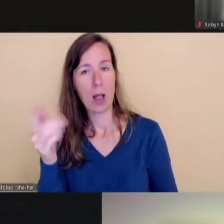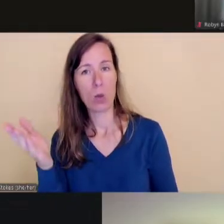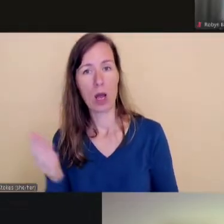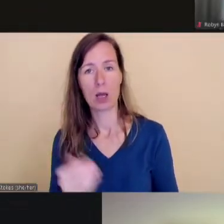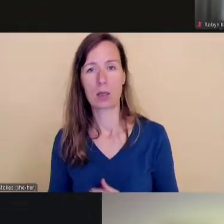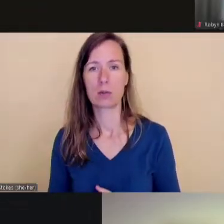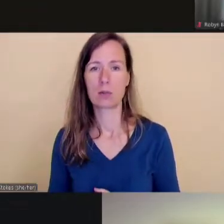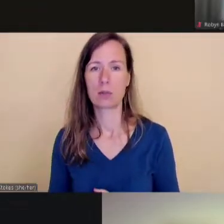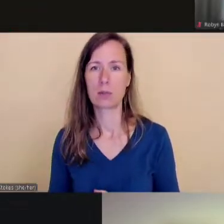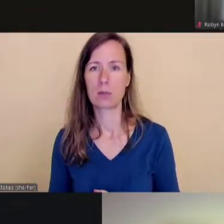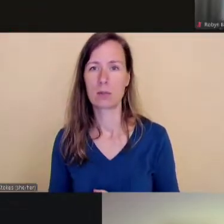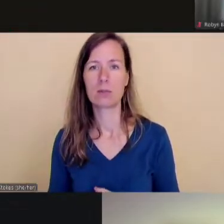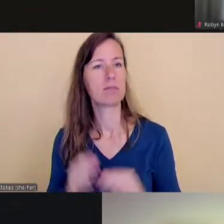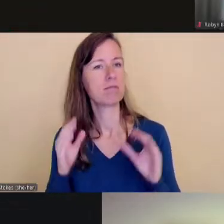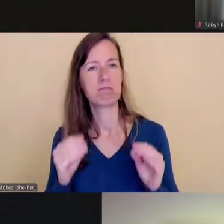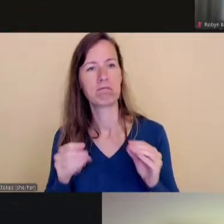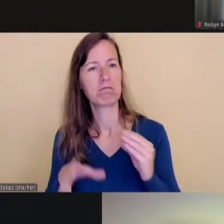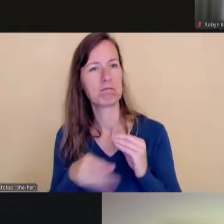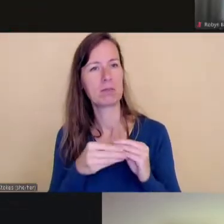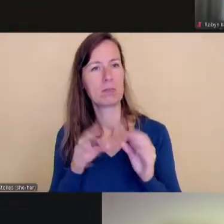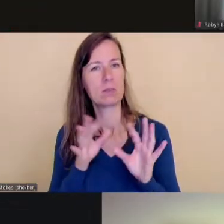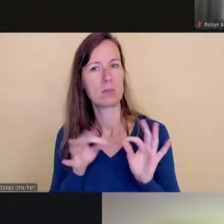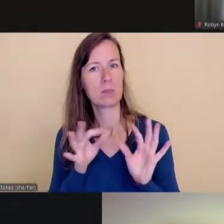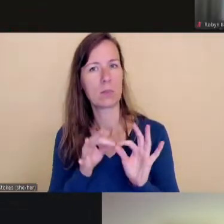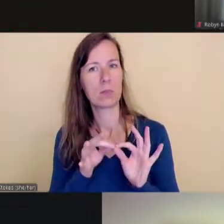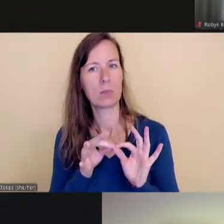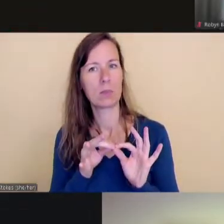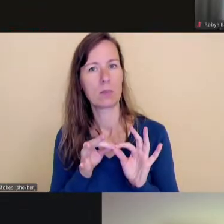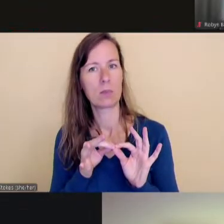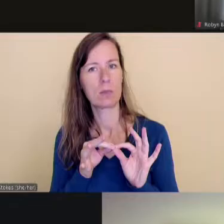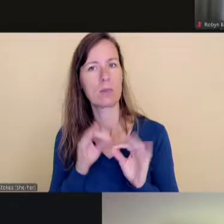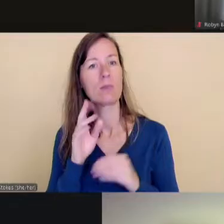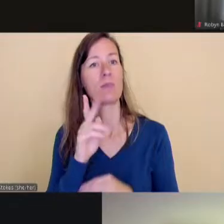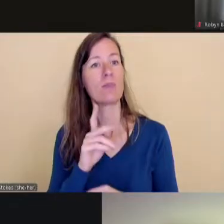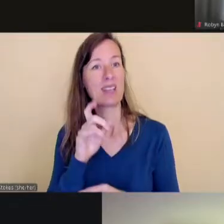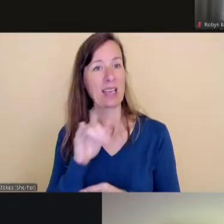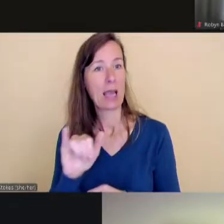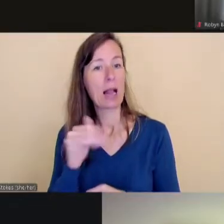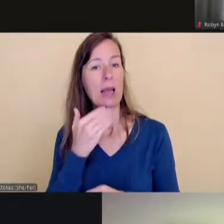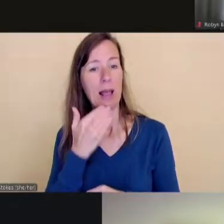I don't have any comments at this point. I'll say that, Kelly, thank you all for